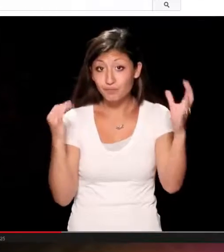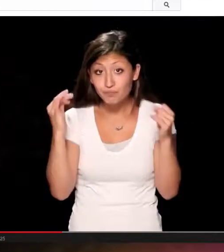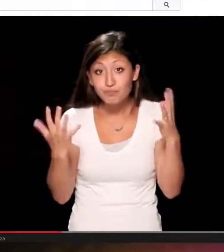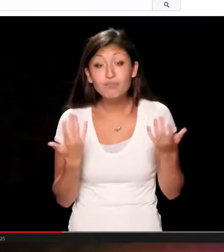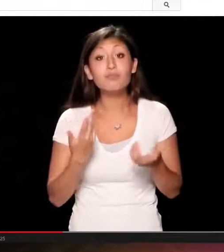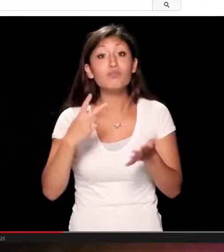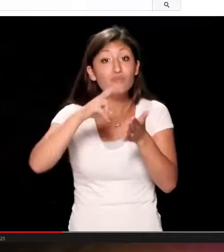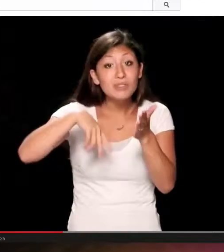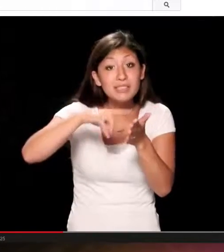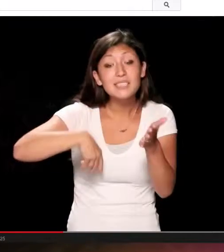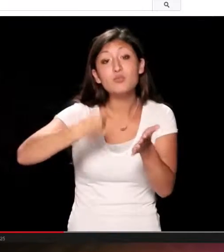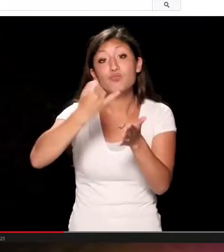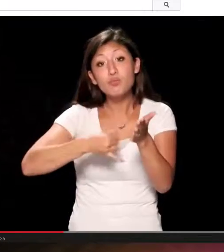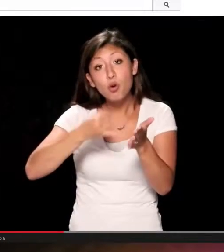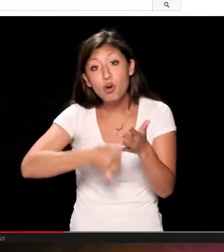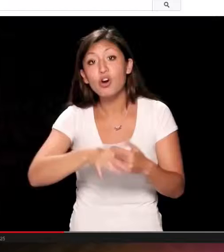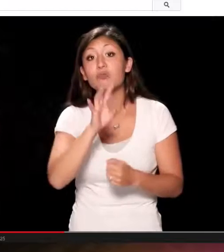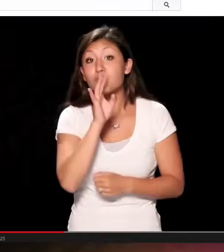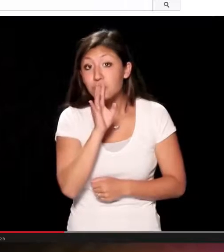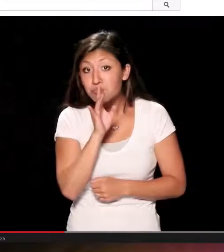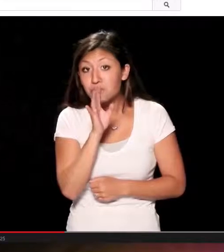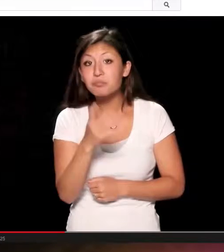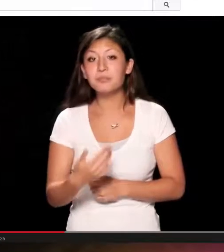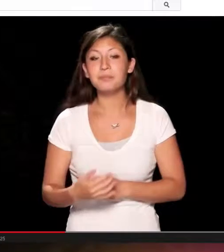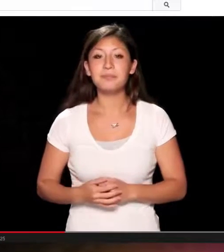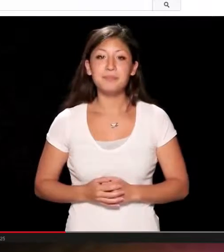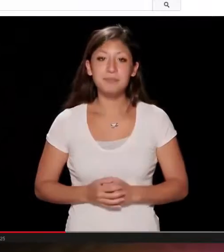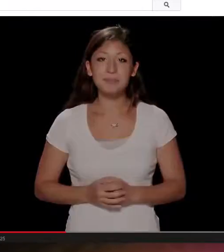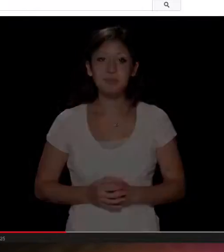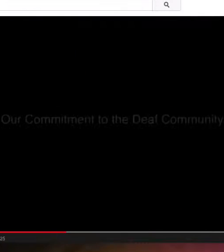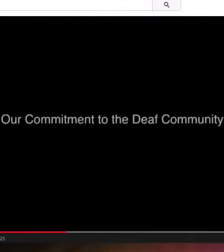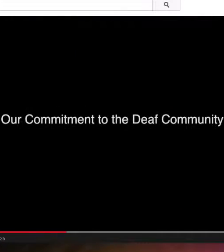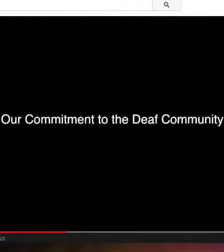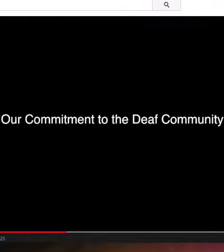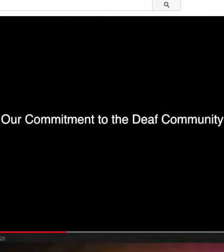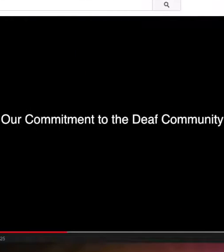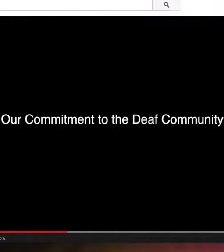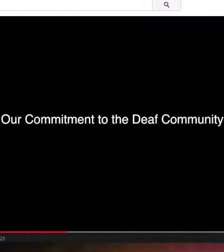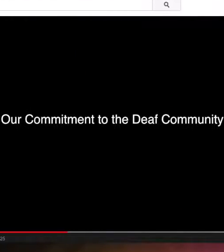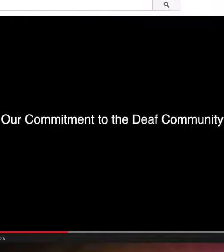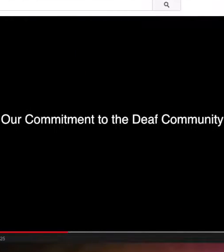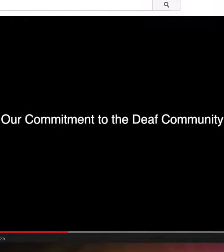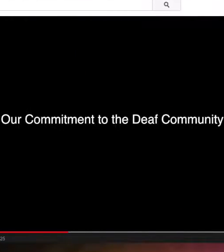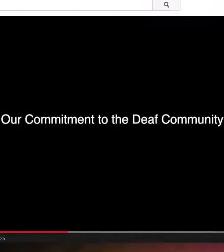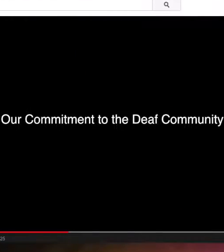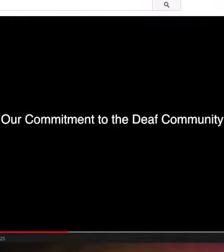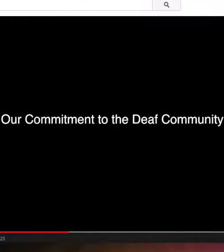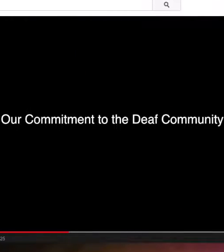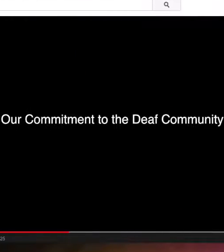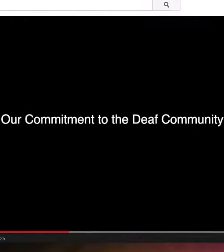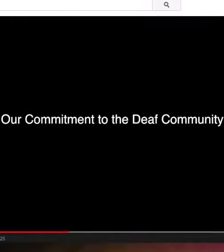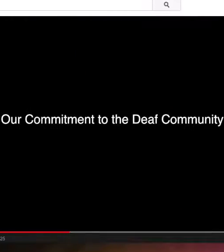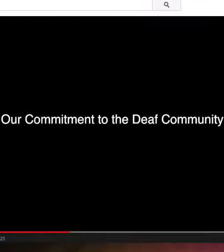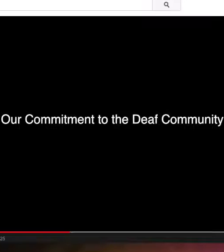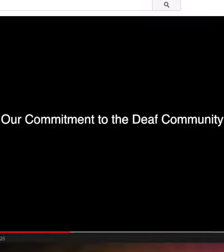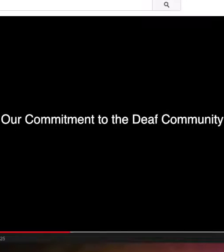memory, maybe reading or drawing and speaking.